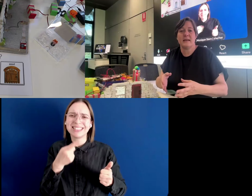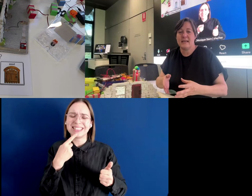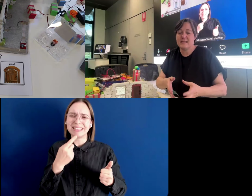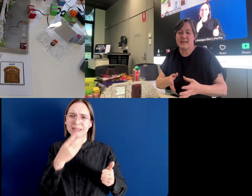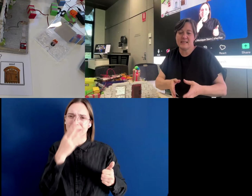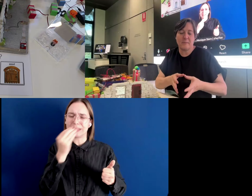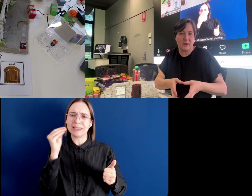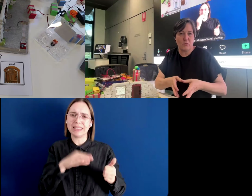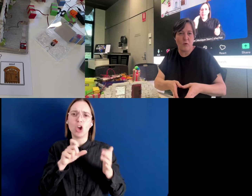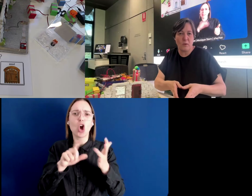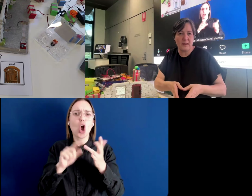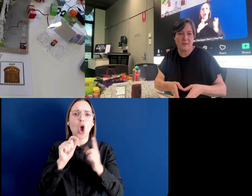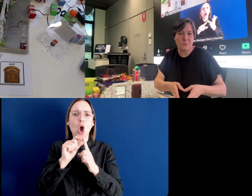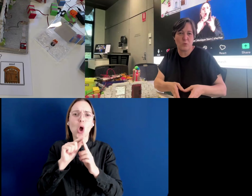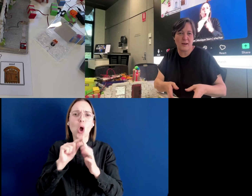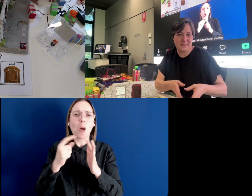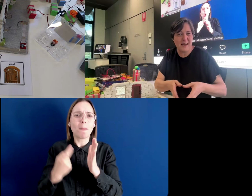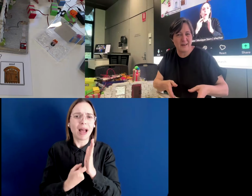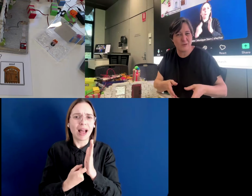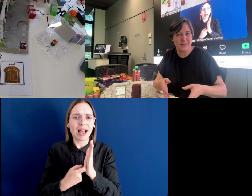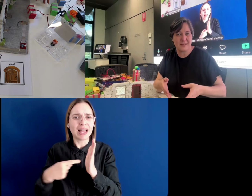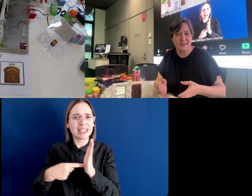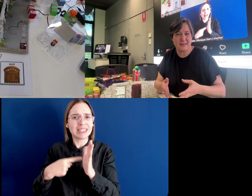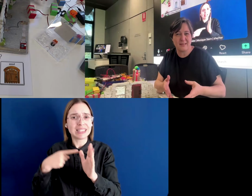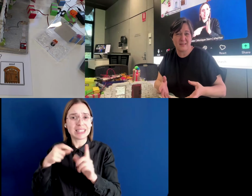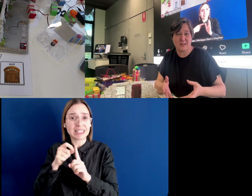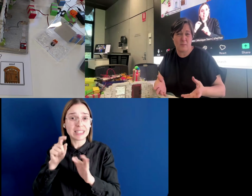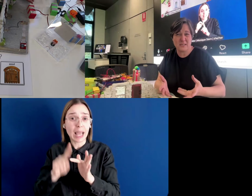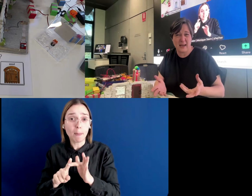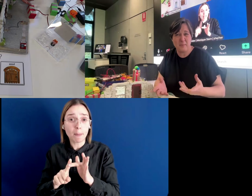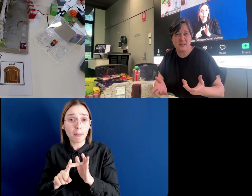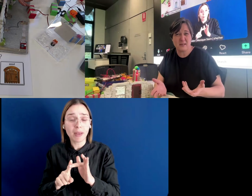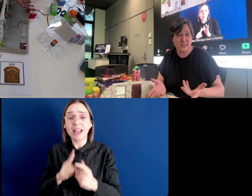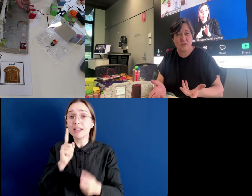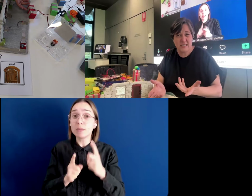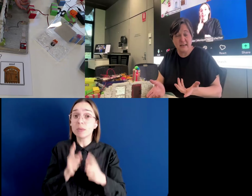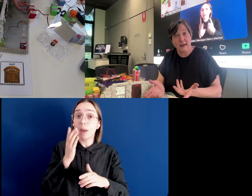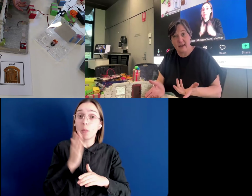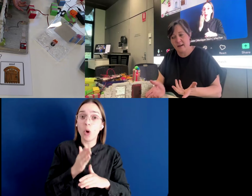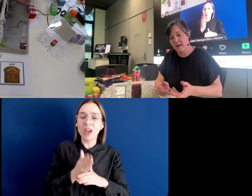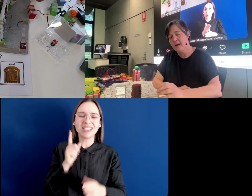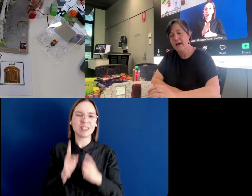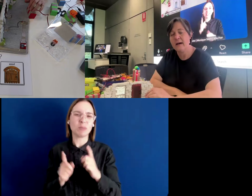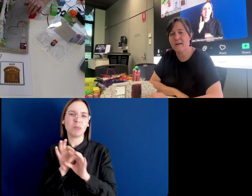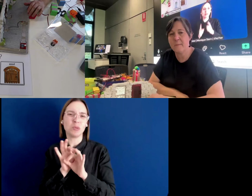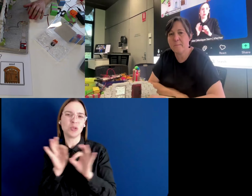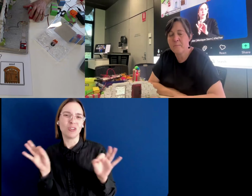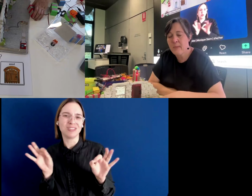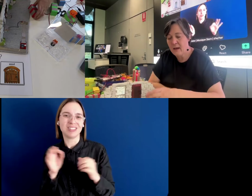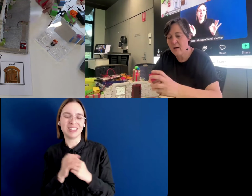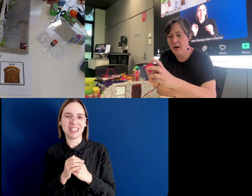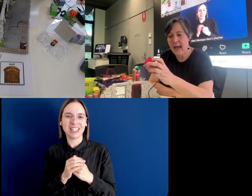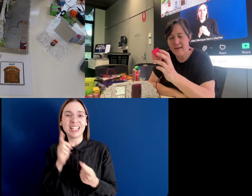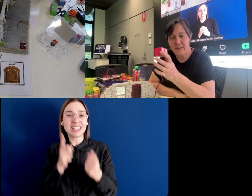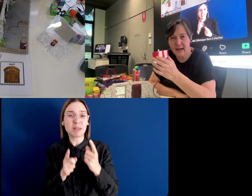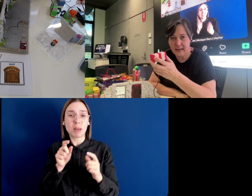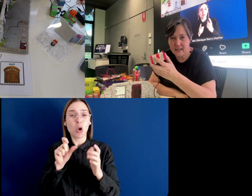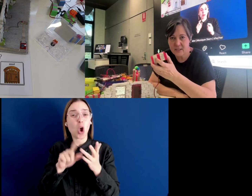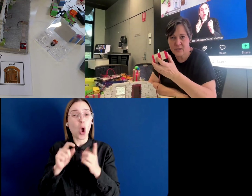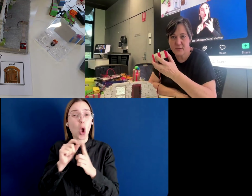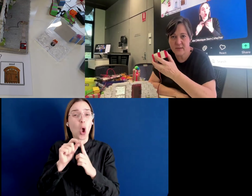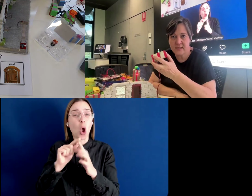makes it. Is there something wrong with what I've done, or is it that the copper tape is like dodgy again? I